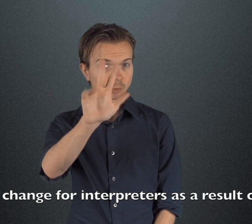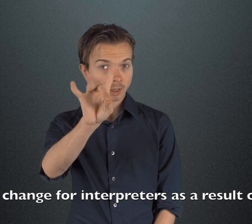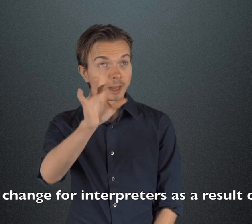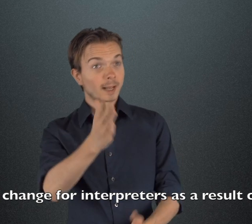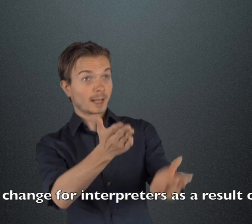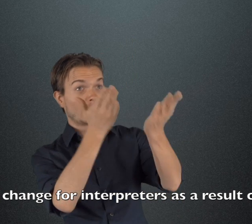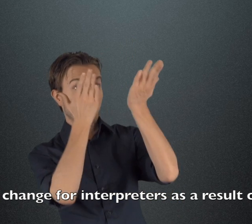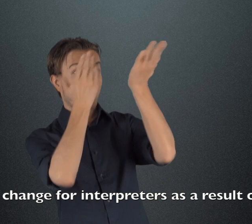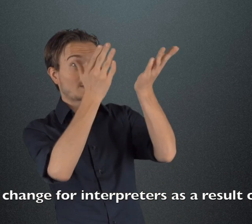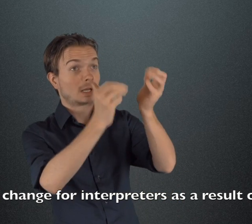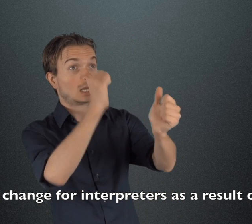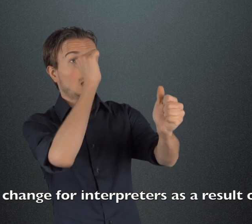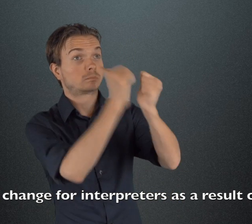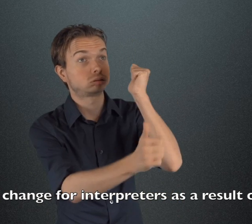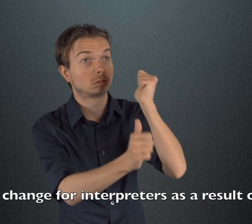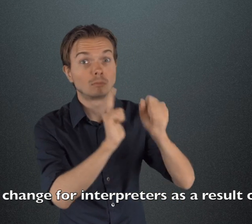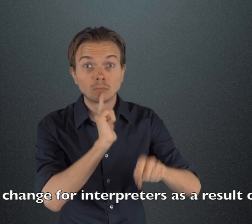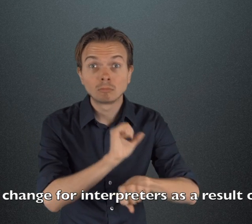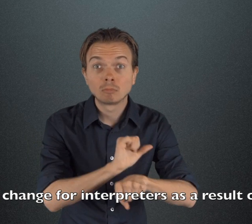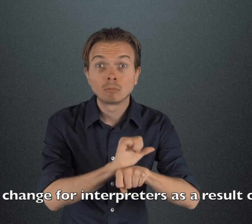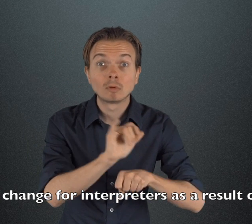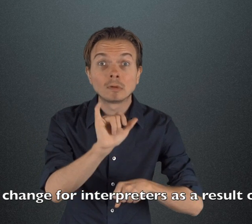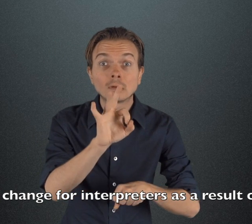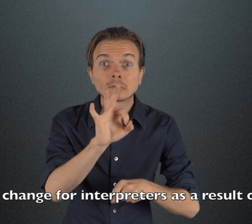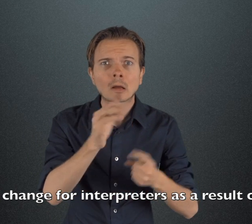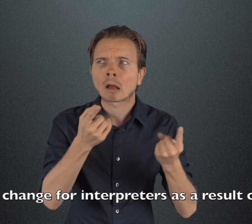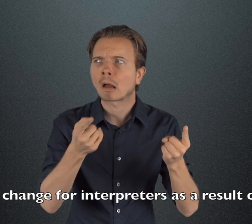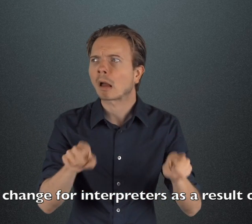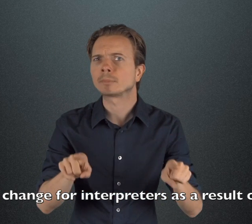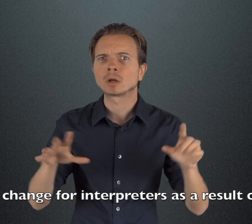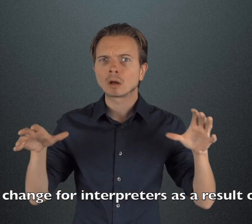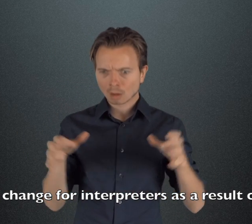What will change for interpreters as a result of this bill?